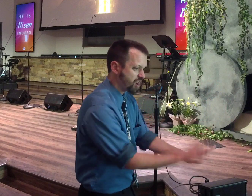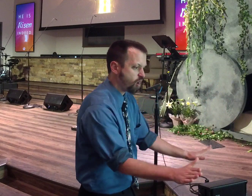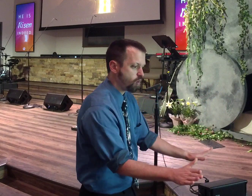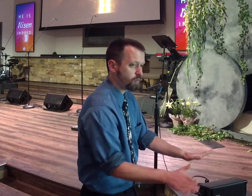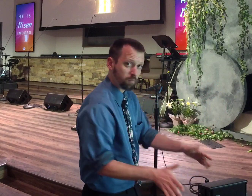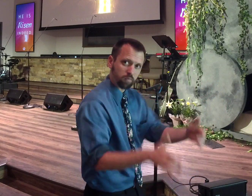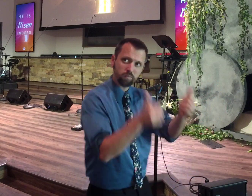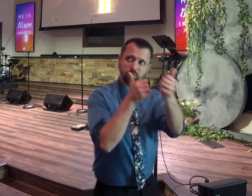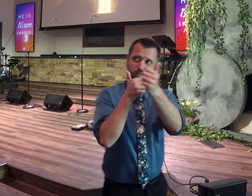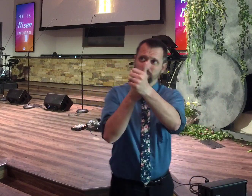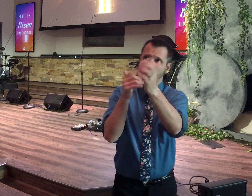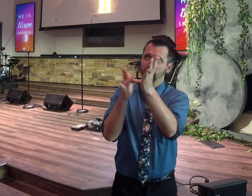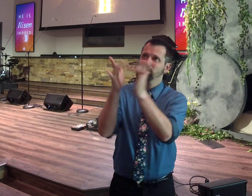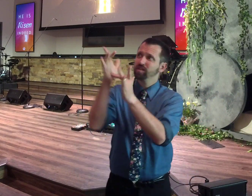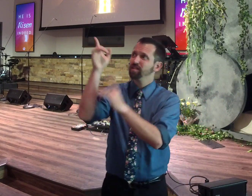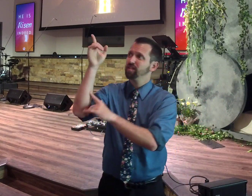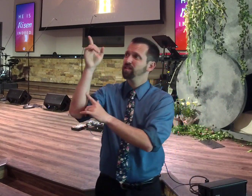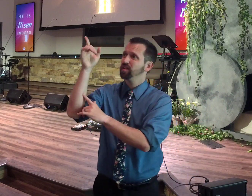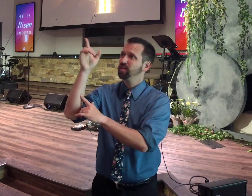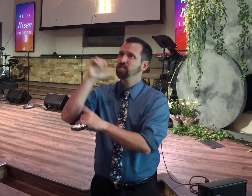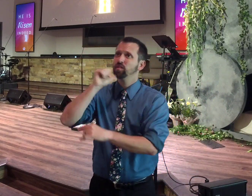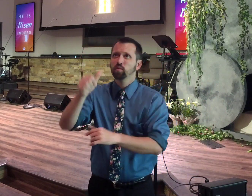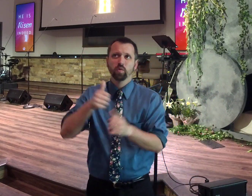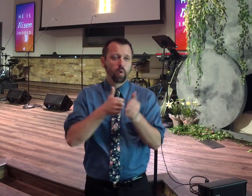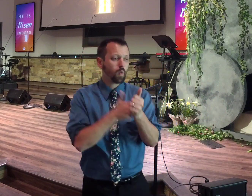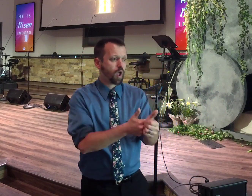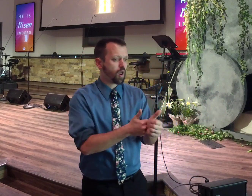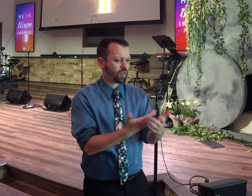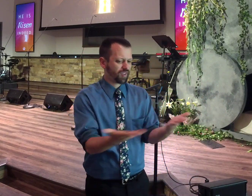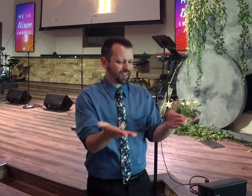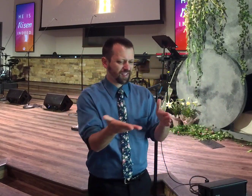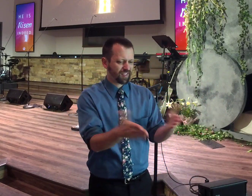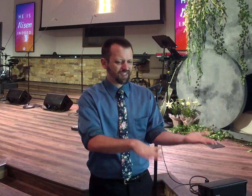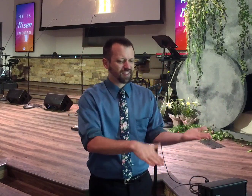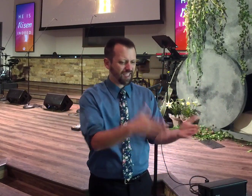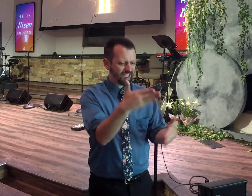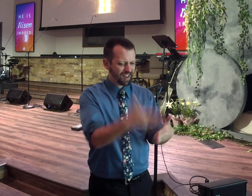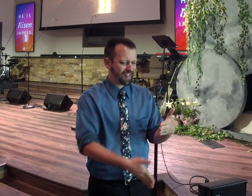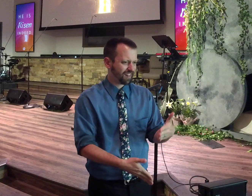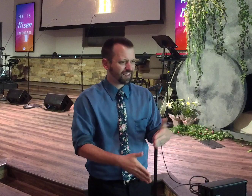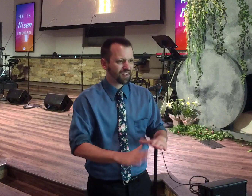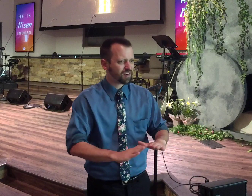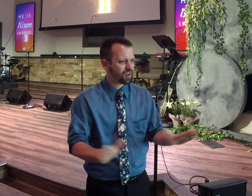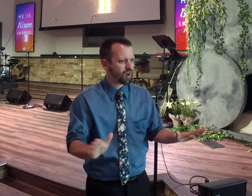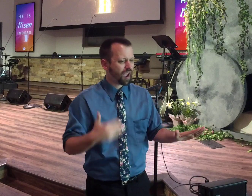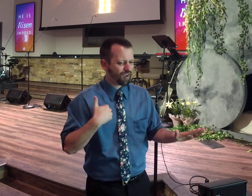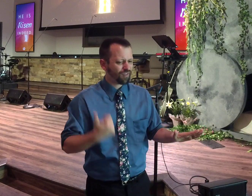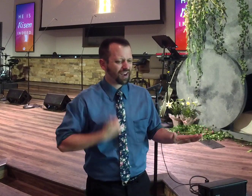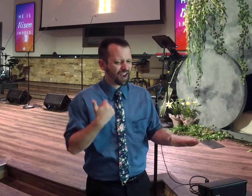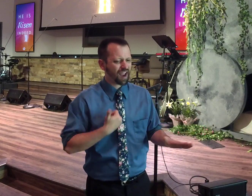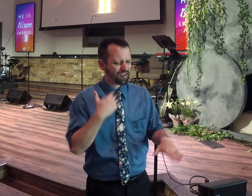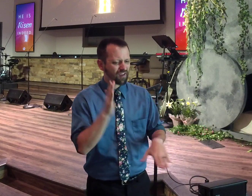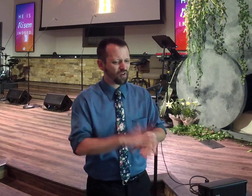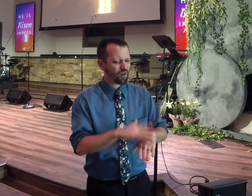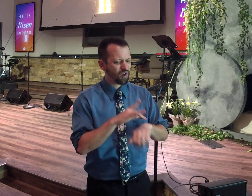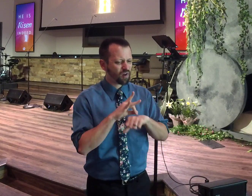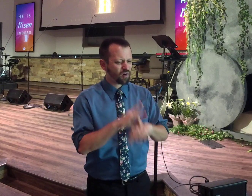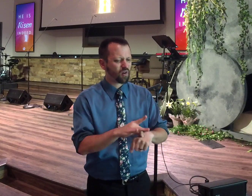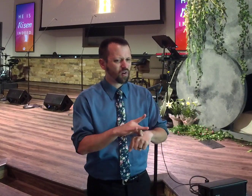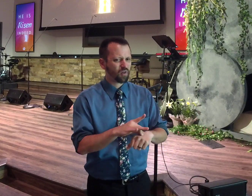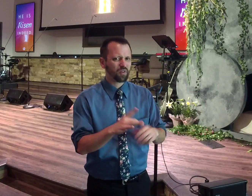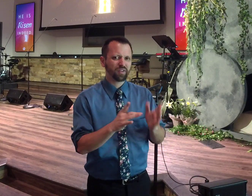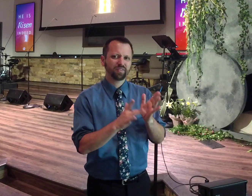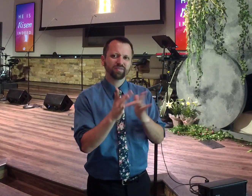There's no need to follow a dead-end religion when you've been offered the abundant life here on earth provided by our